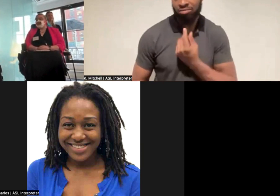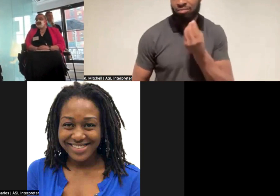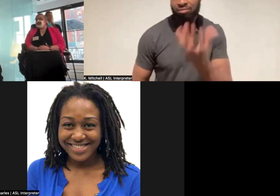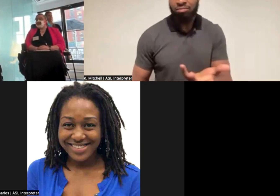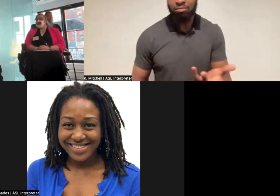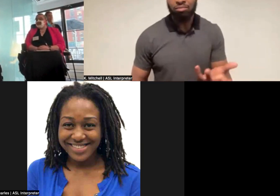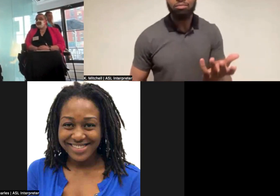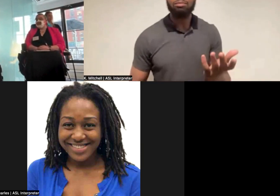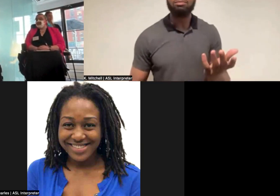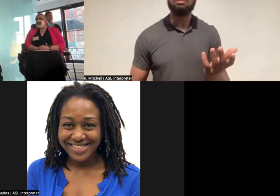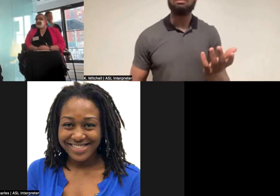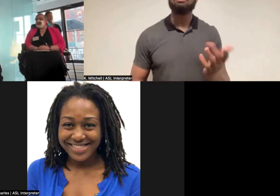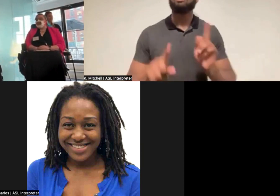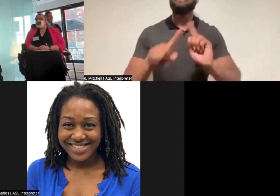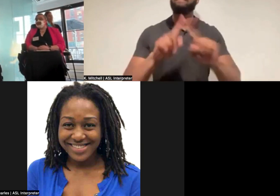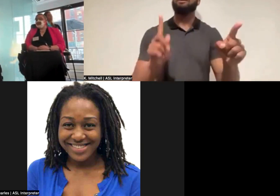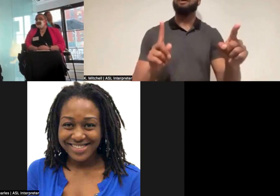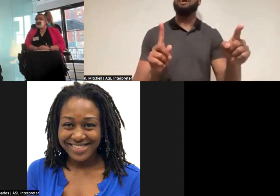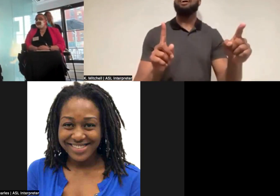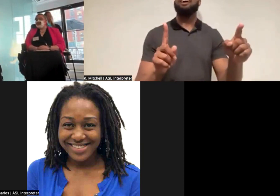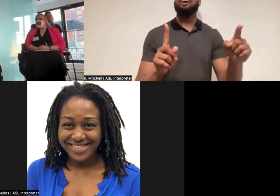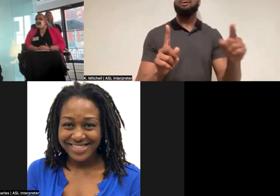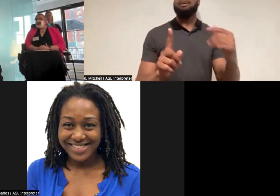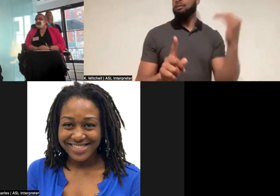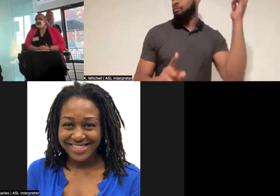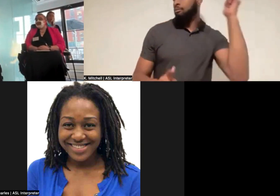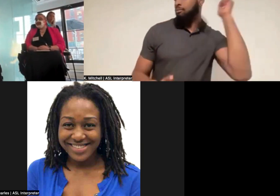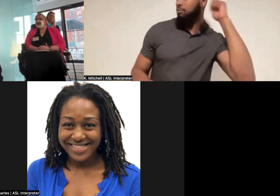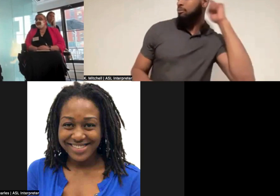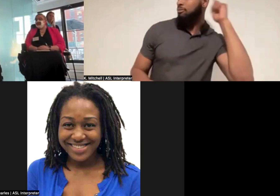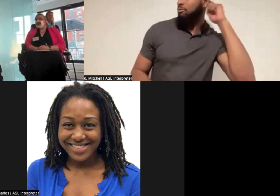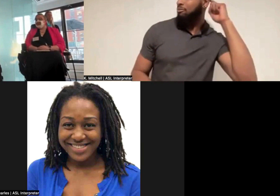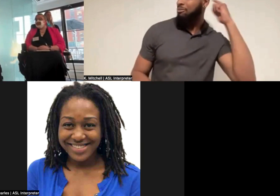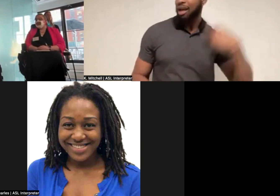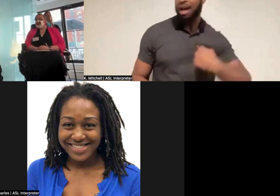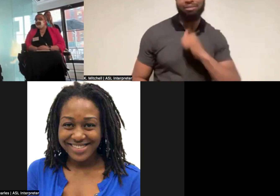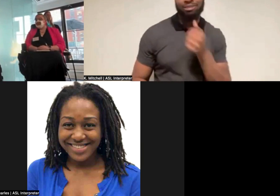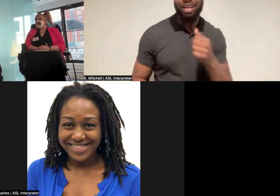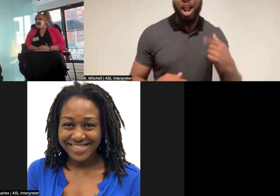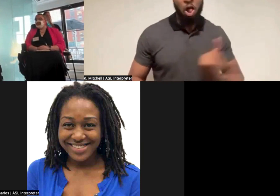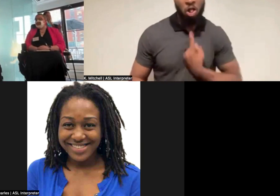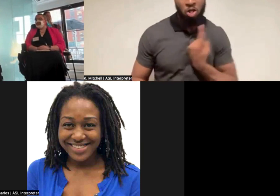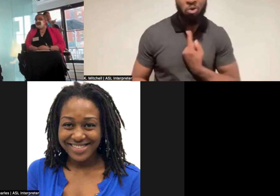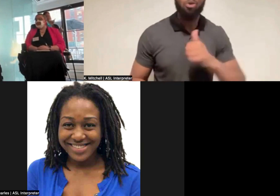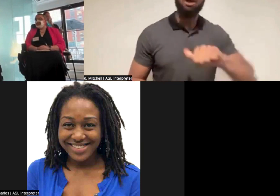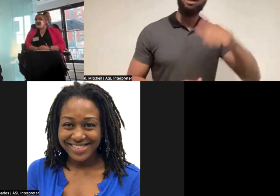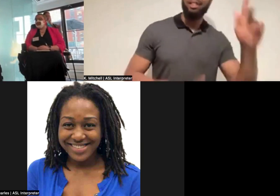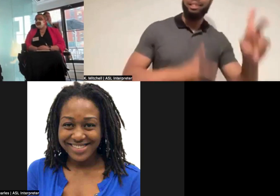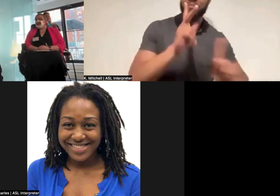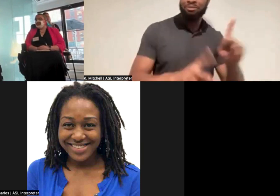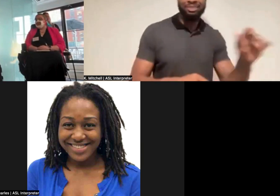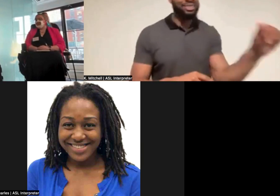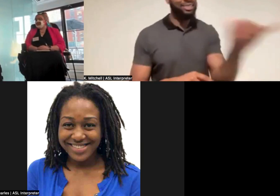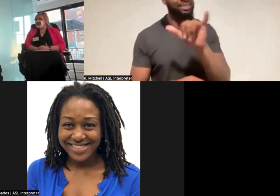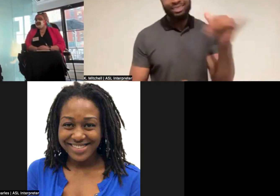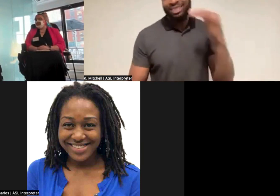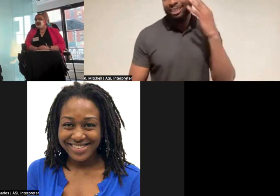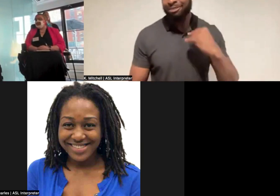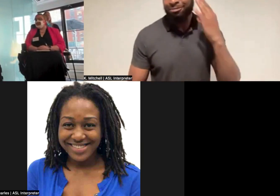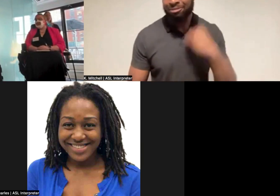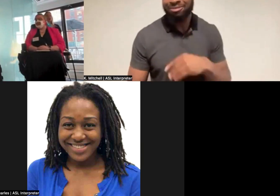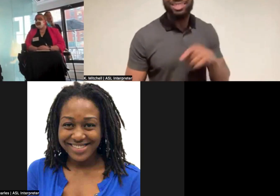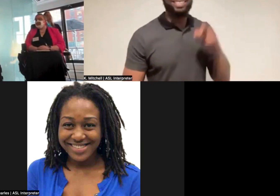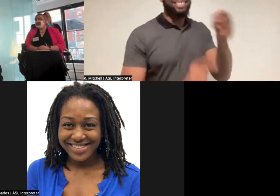but knowing that I'm not alone, knowing that there are other people that have had experiences like this, got through it, did something about